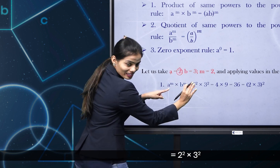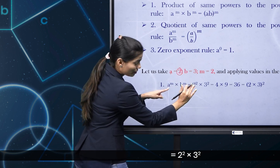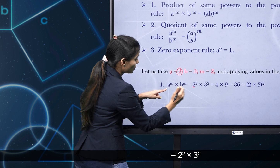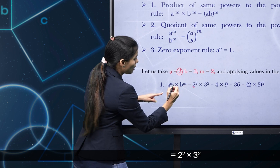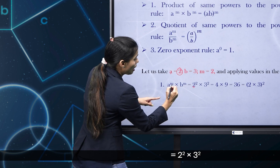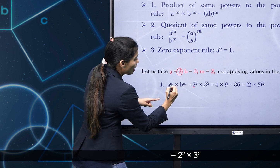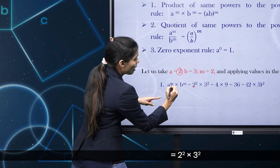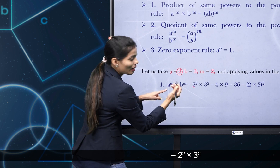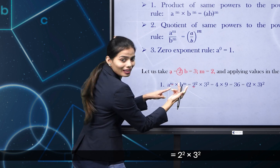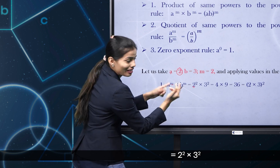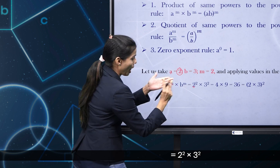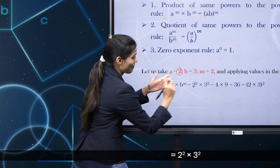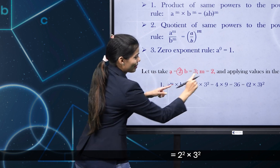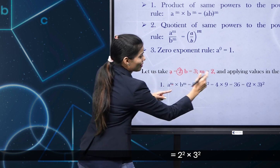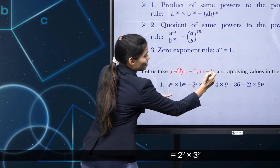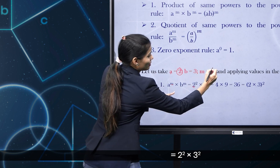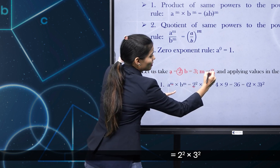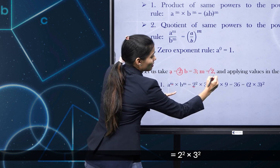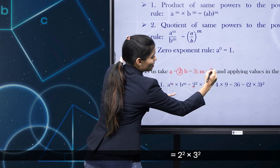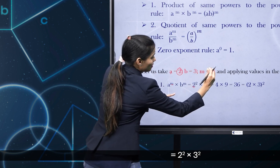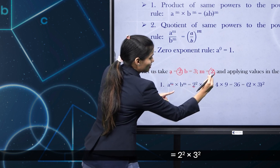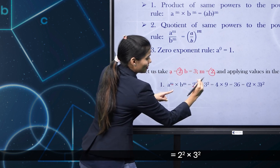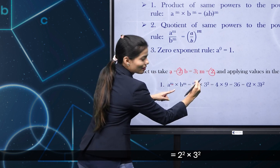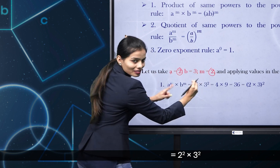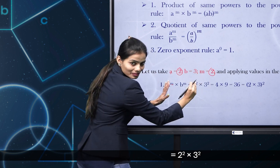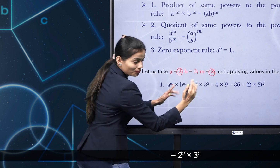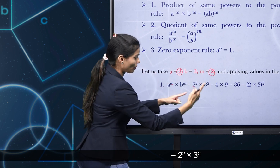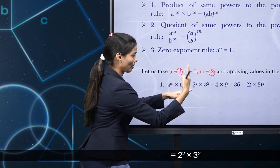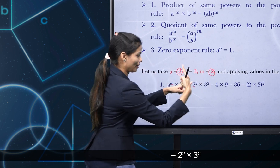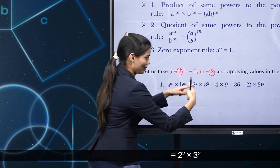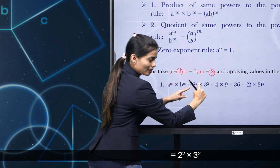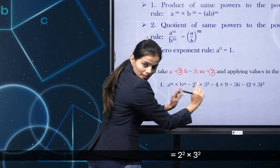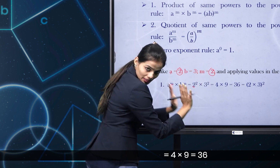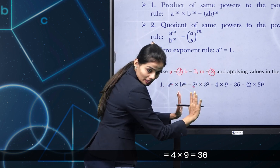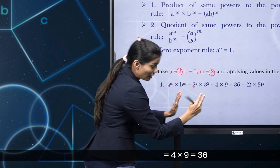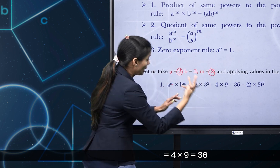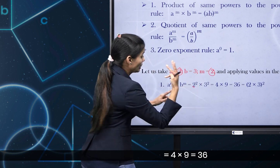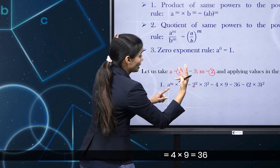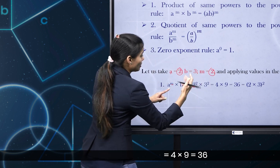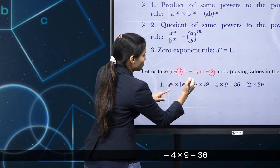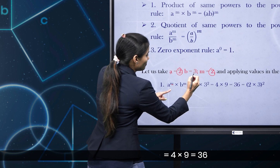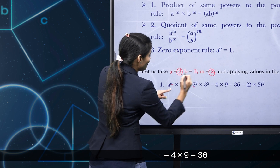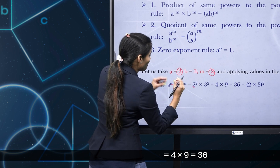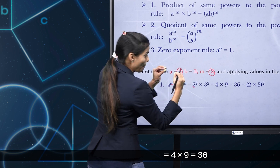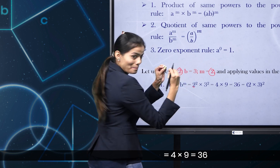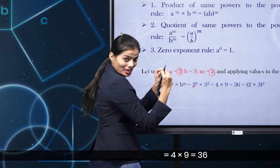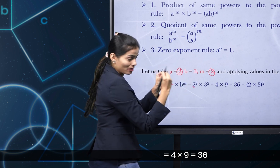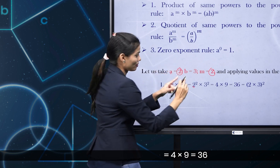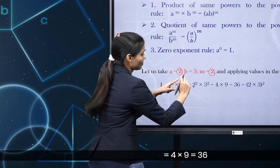is equal to 2 power 2 into 3 power 2 is equal to 4 into 9 is equal